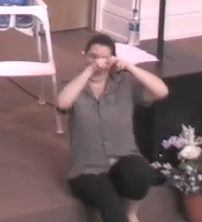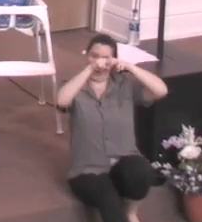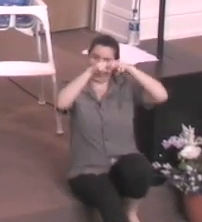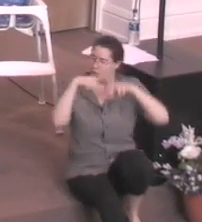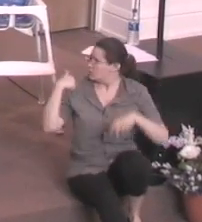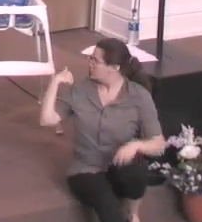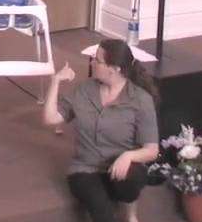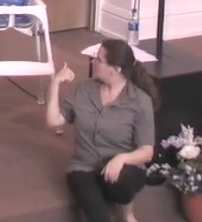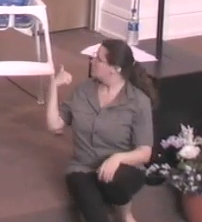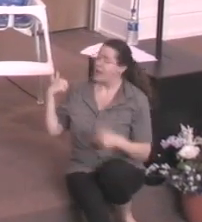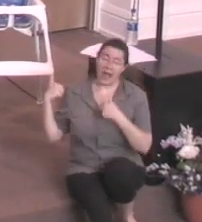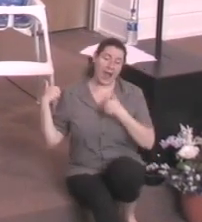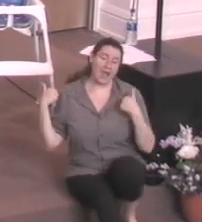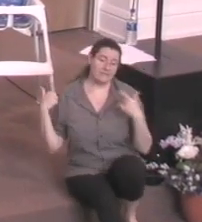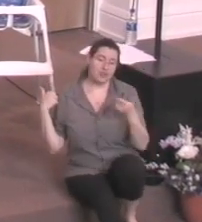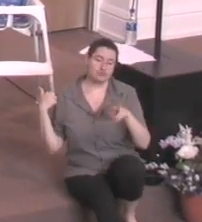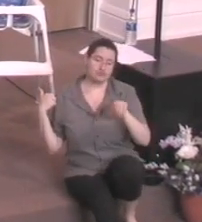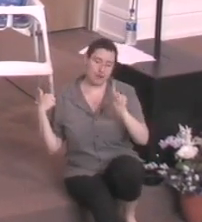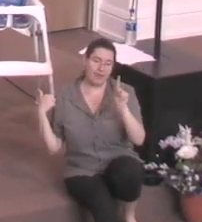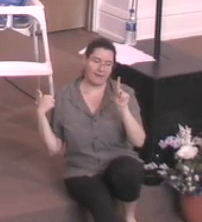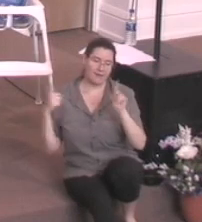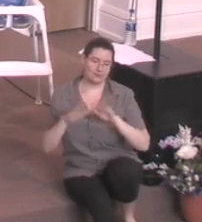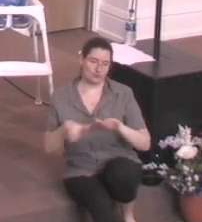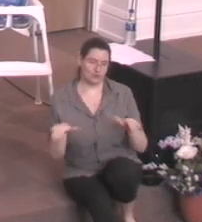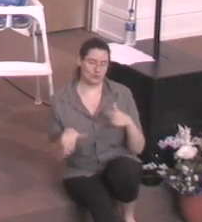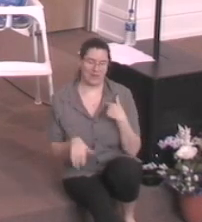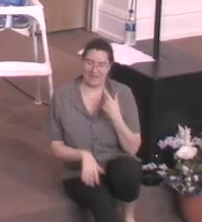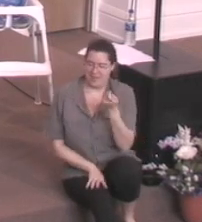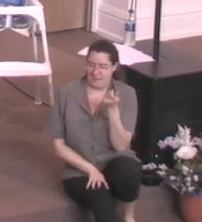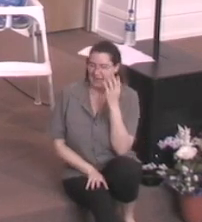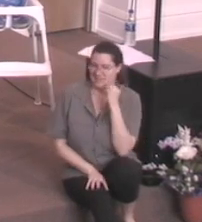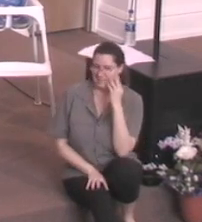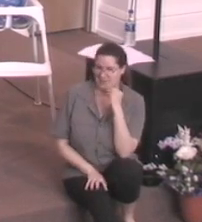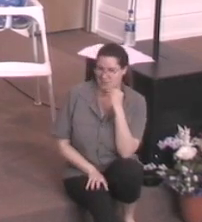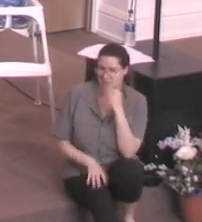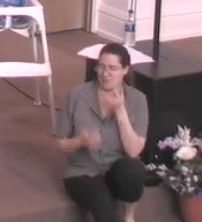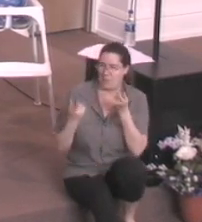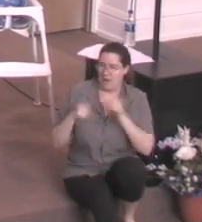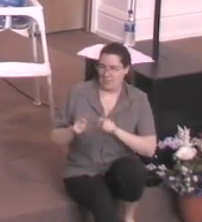Now, I've got some grandkids, so we got a little bit of experience on what happens in these high chairs.